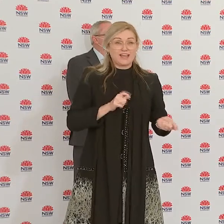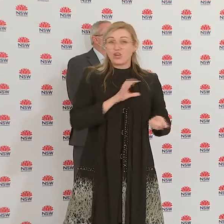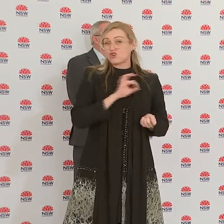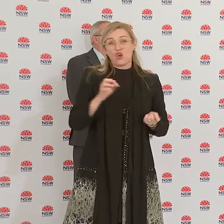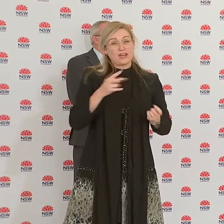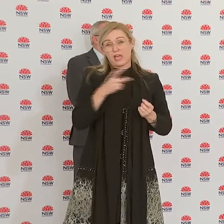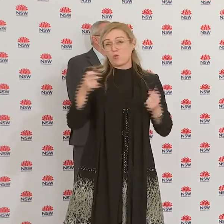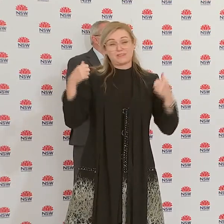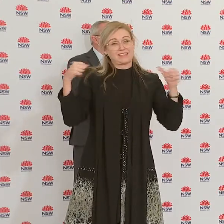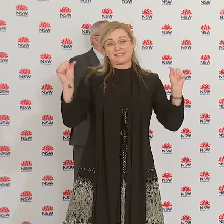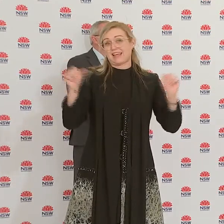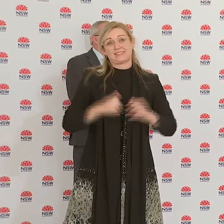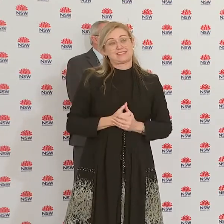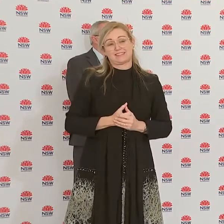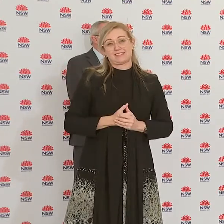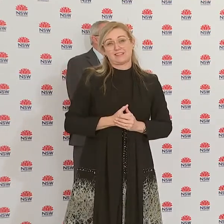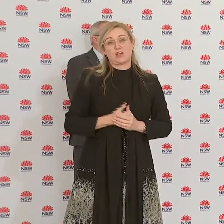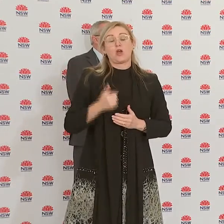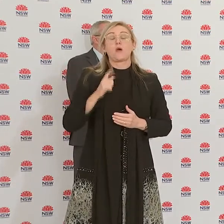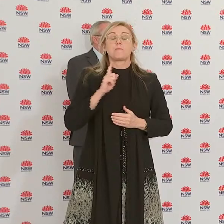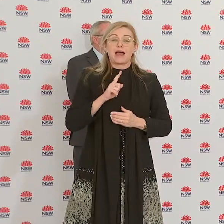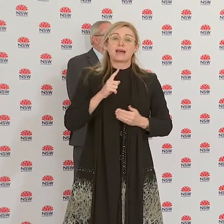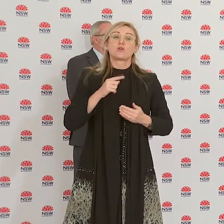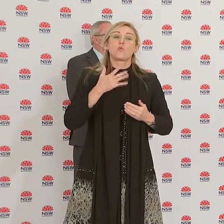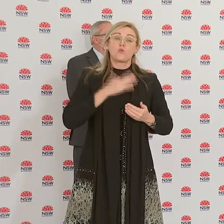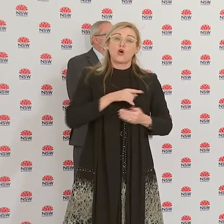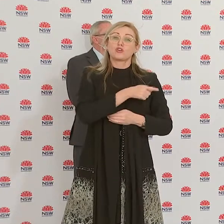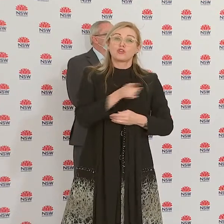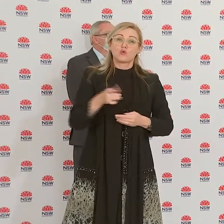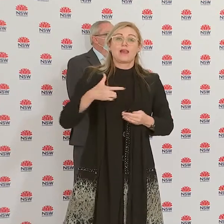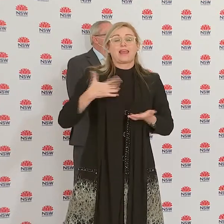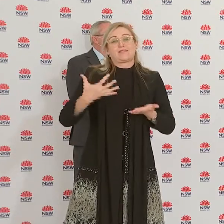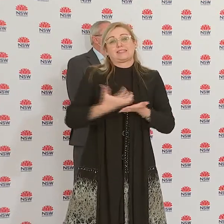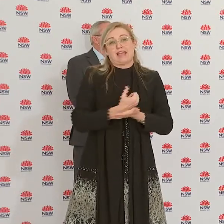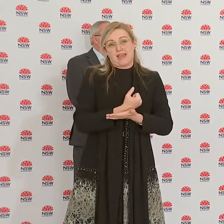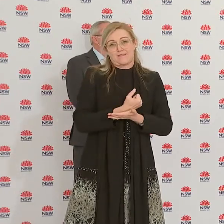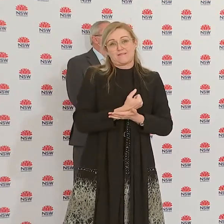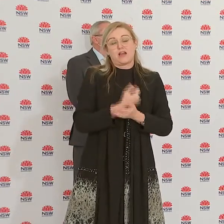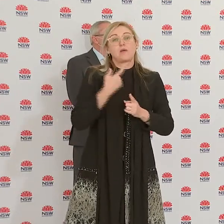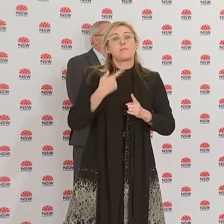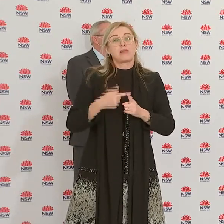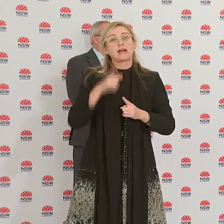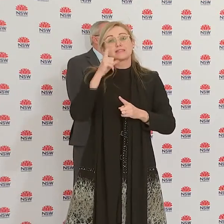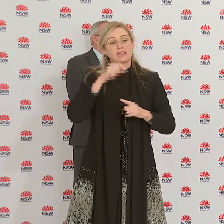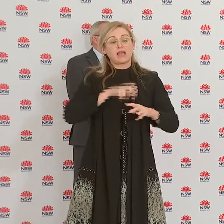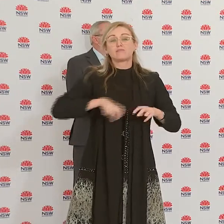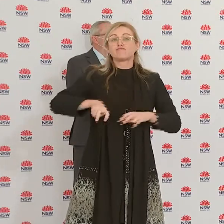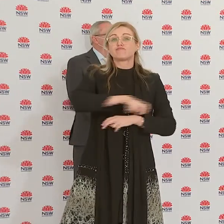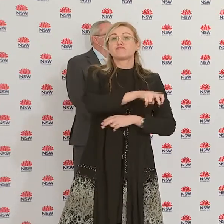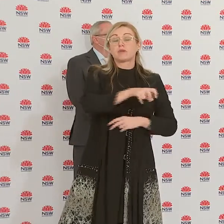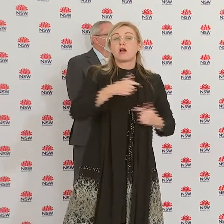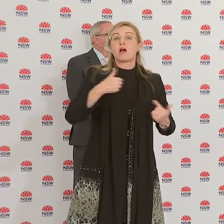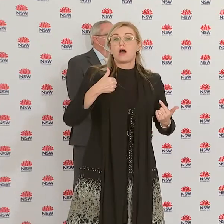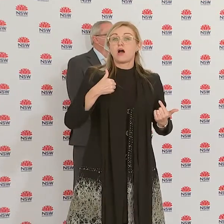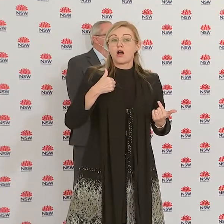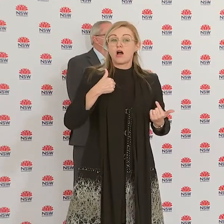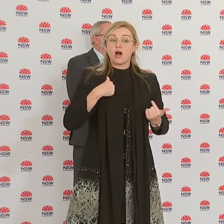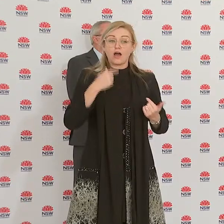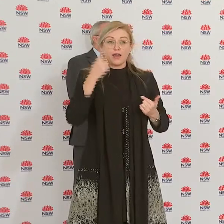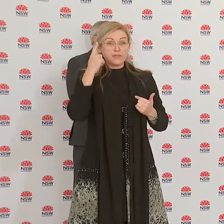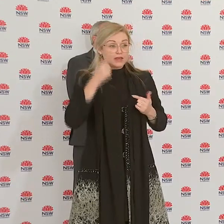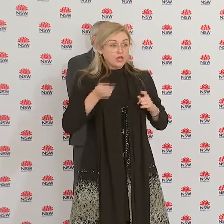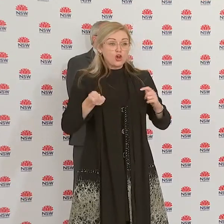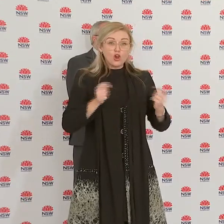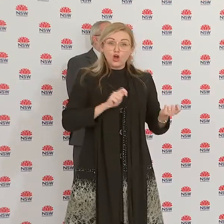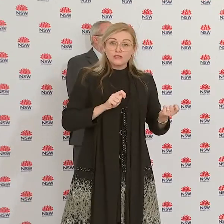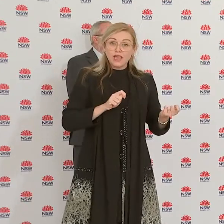be, is having our population live as safely and as freely. I don't think anybody's going to suggest, least of all me, that living in lockdown